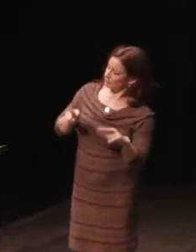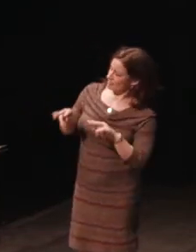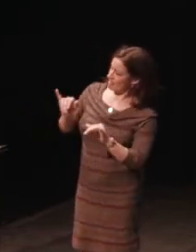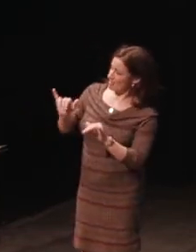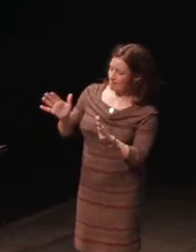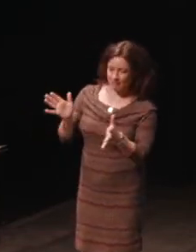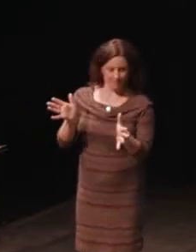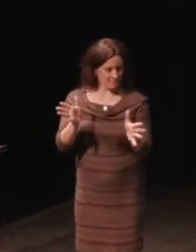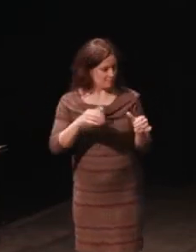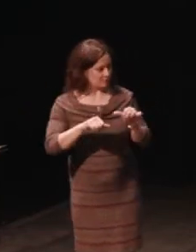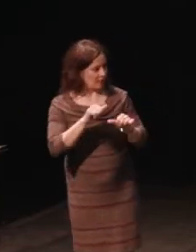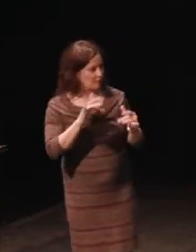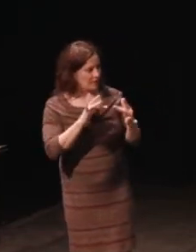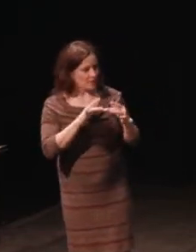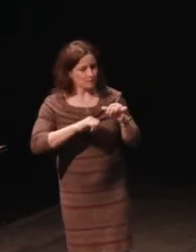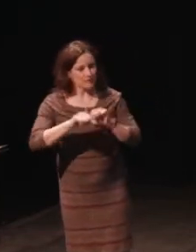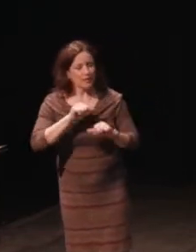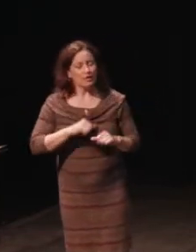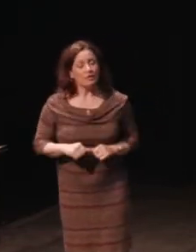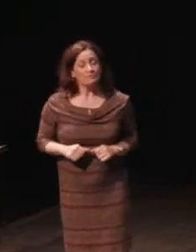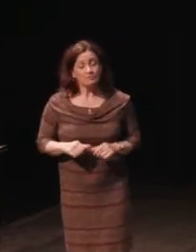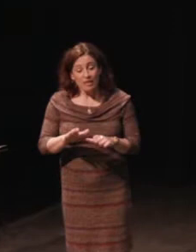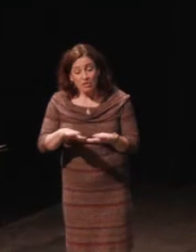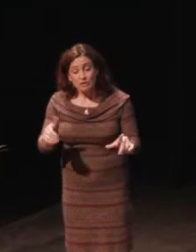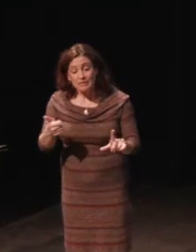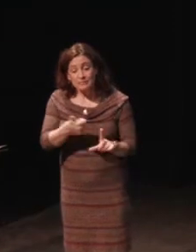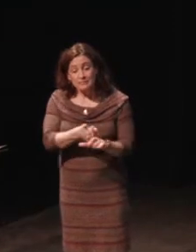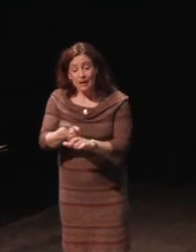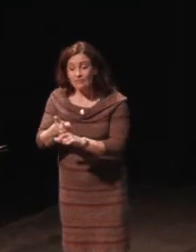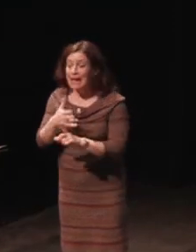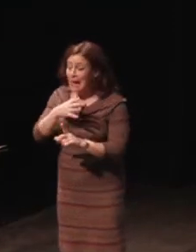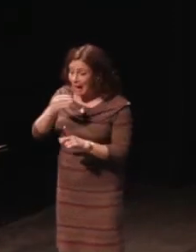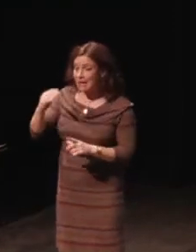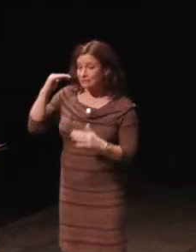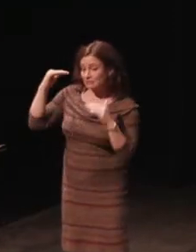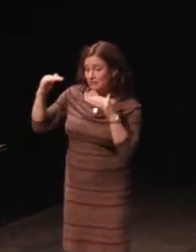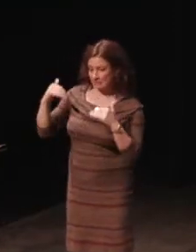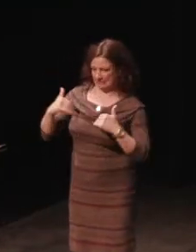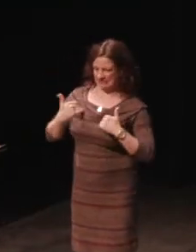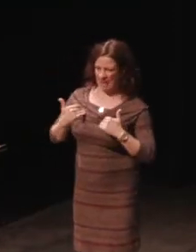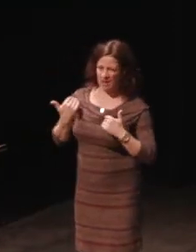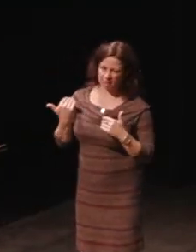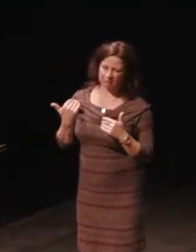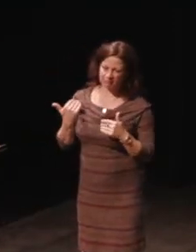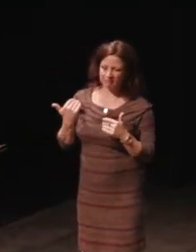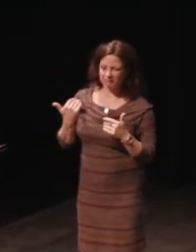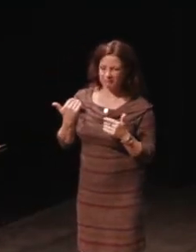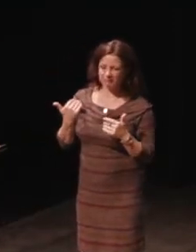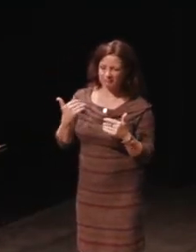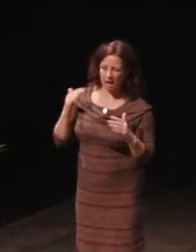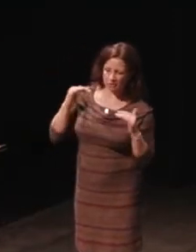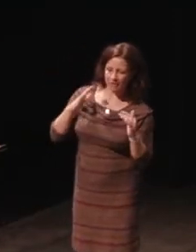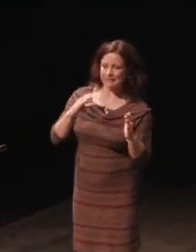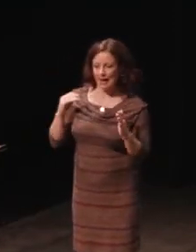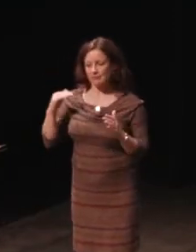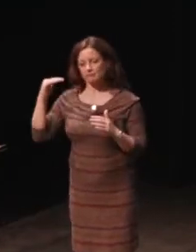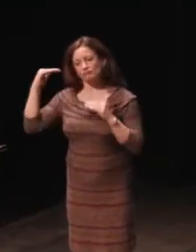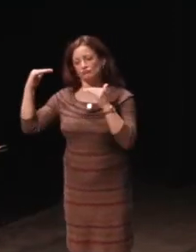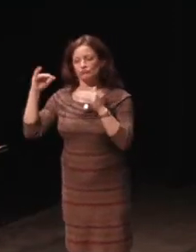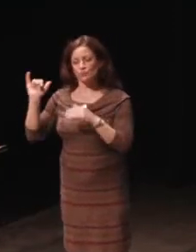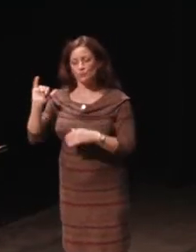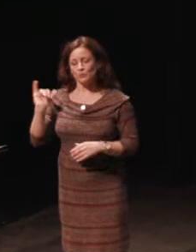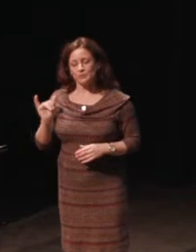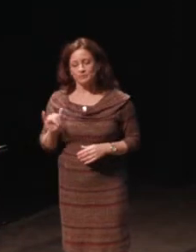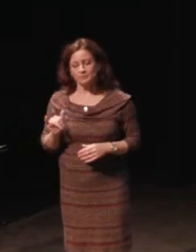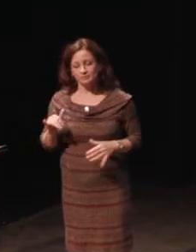each other, and the children and the adults, the young adults and some adults, become just so much